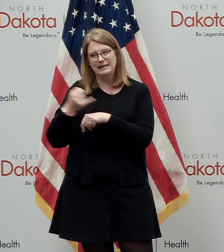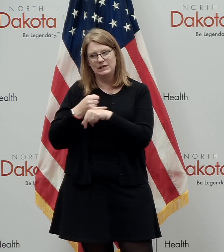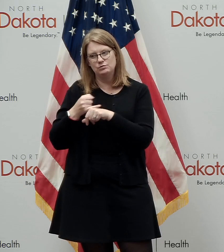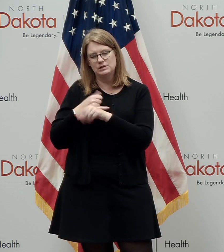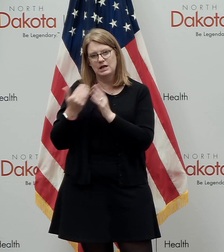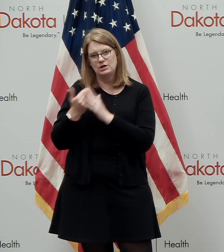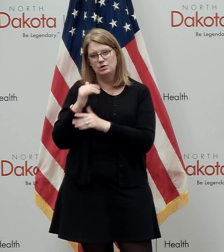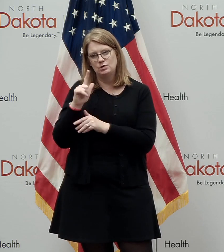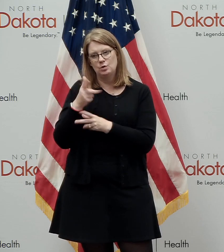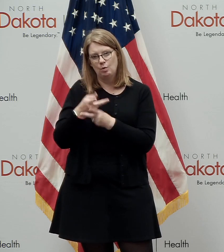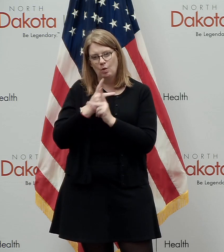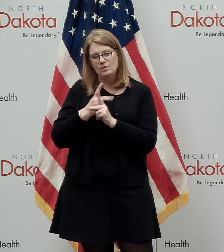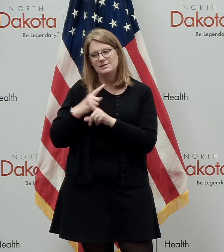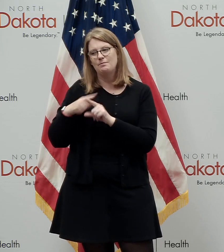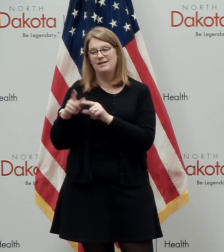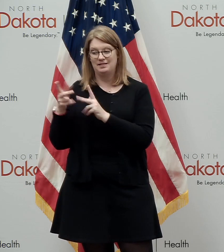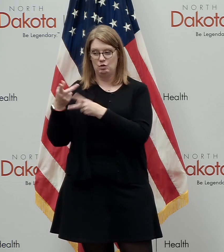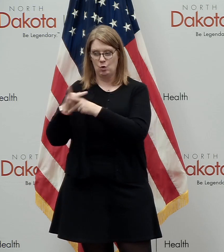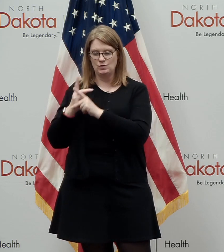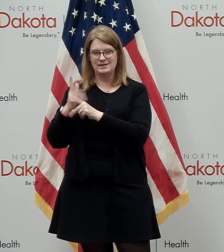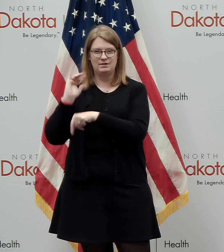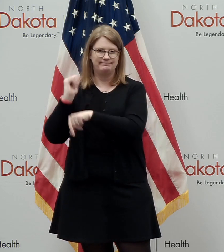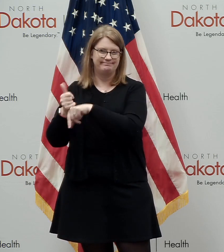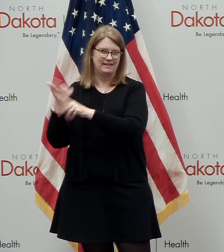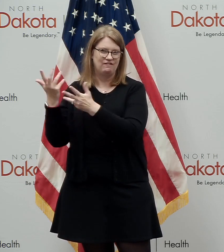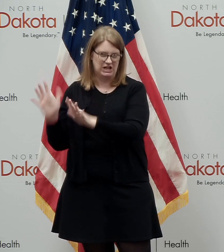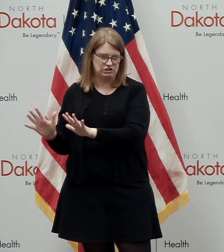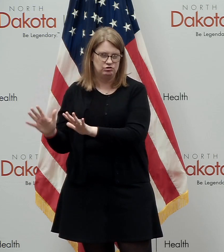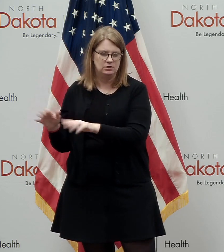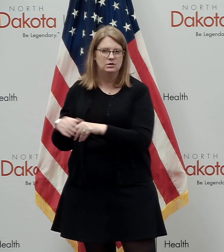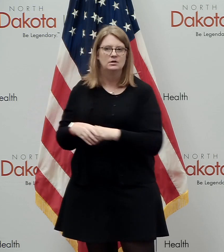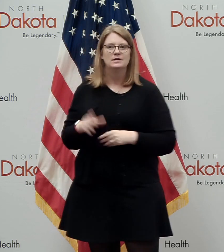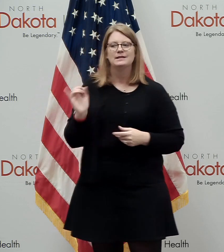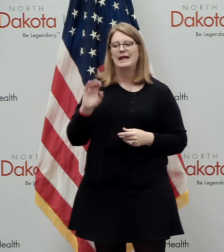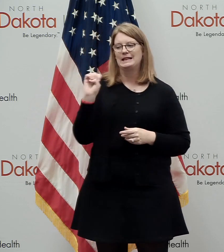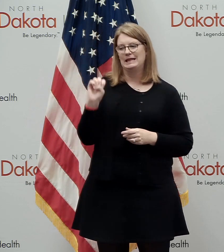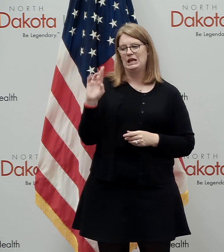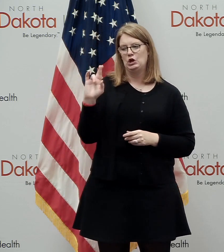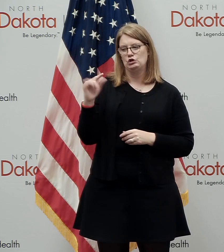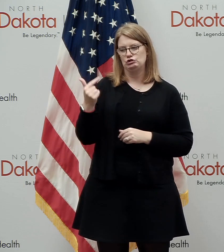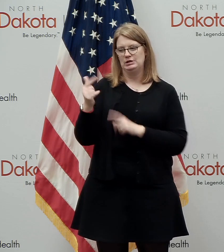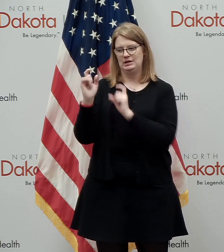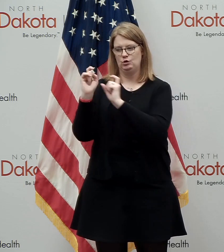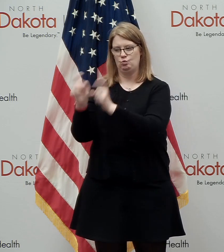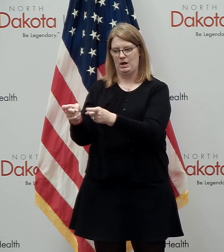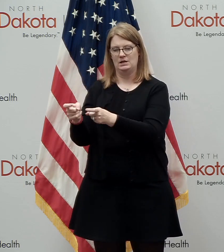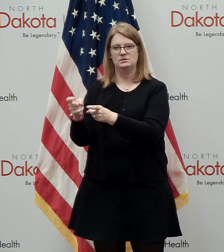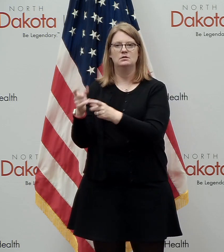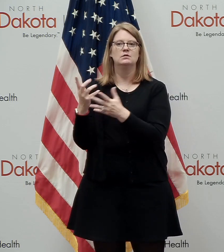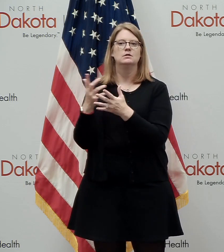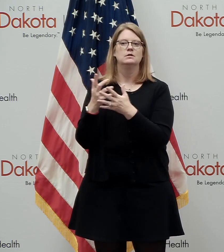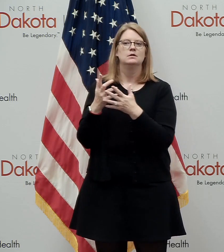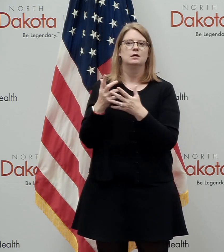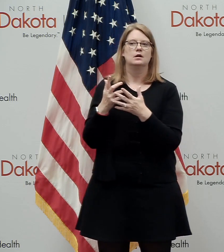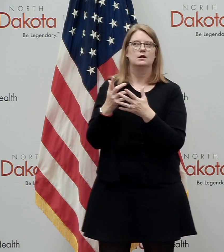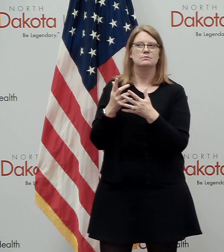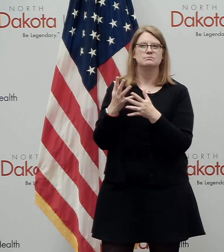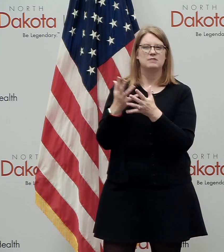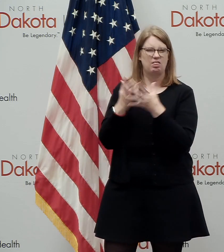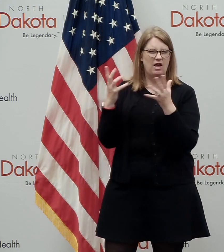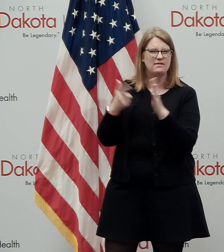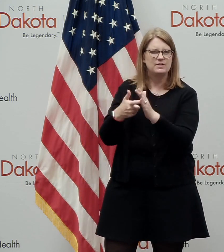buy down interest on existing loans. We expect that, like the ERG grants, there's going to be strong demand. This will